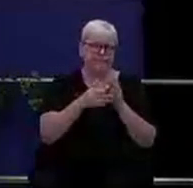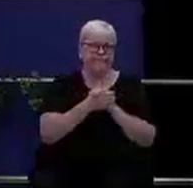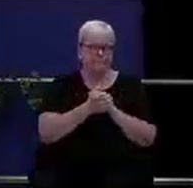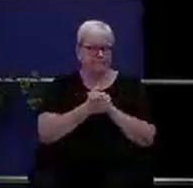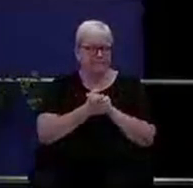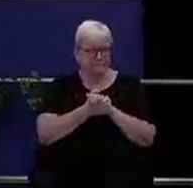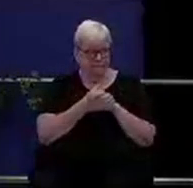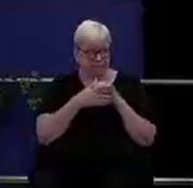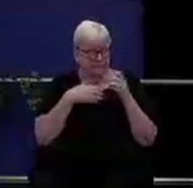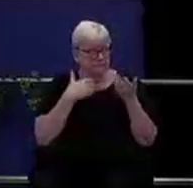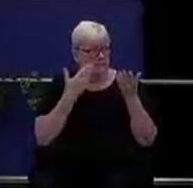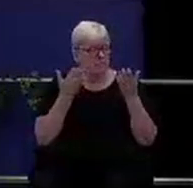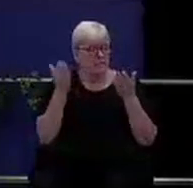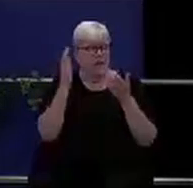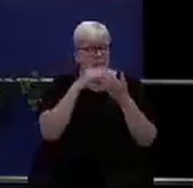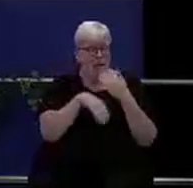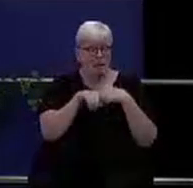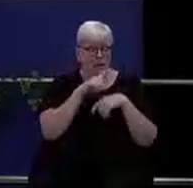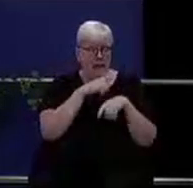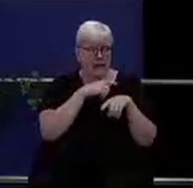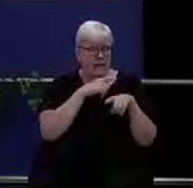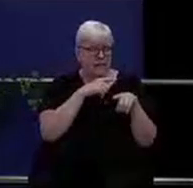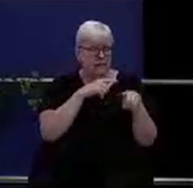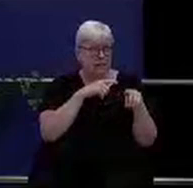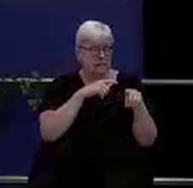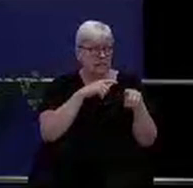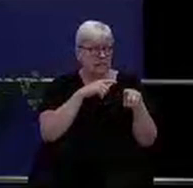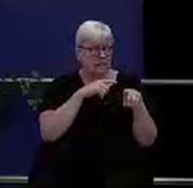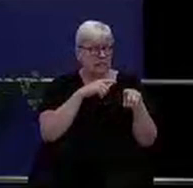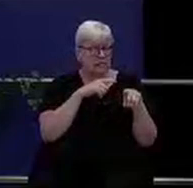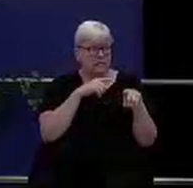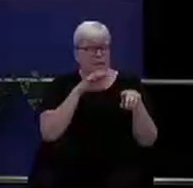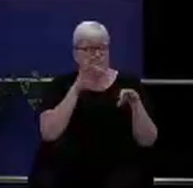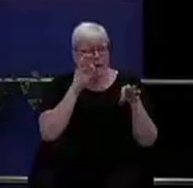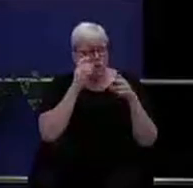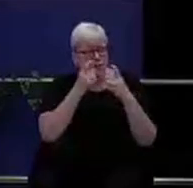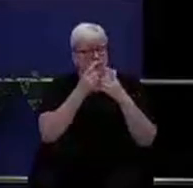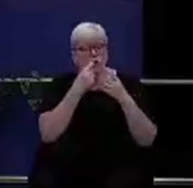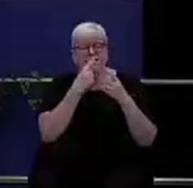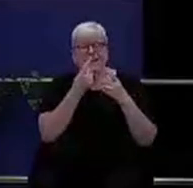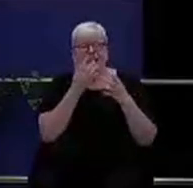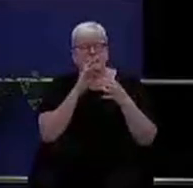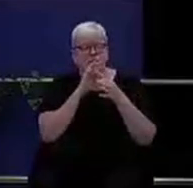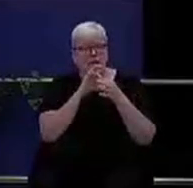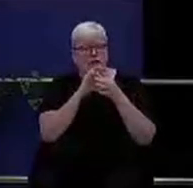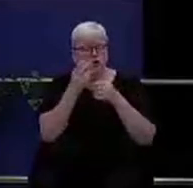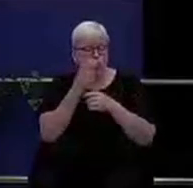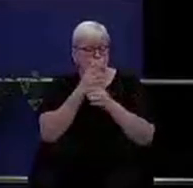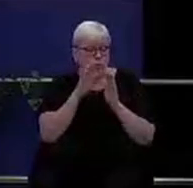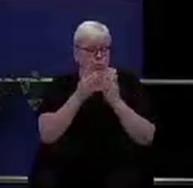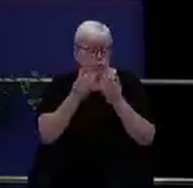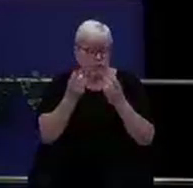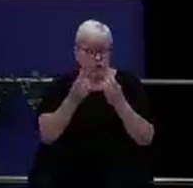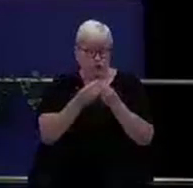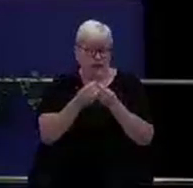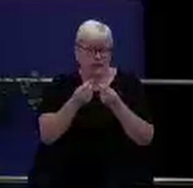I want to come back to corvids in just a moment, but I wanted to pick up on something you said that again ties your two books together, which is both of you right